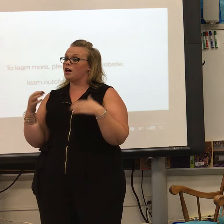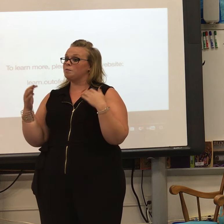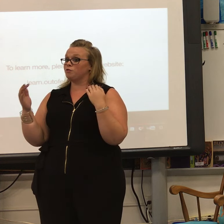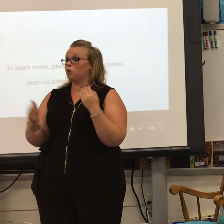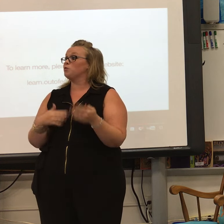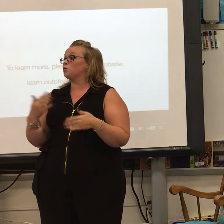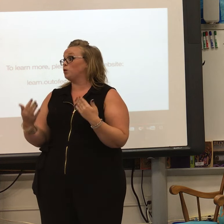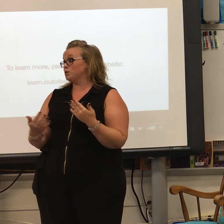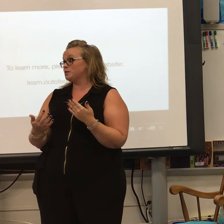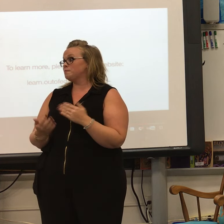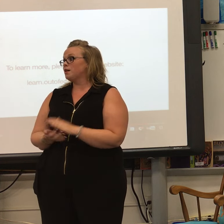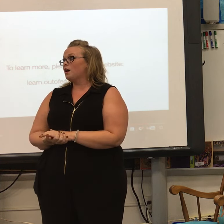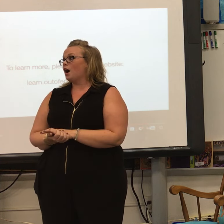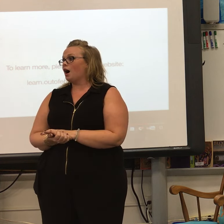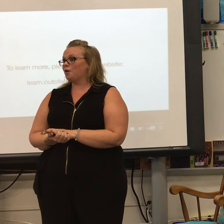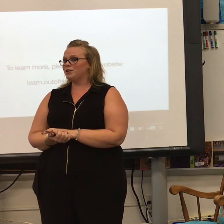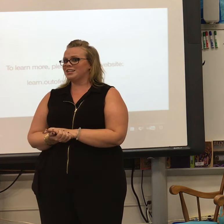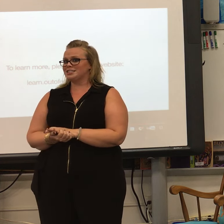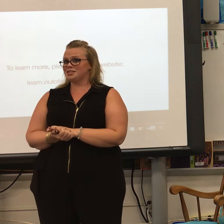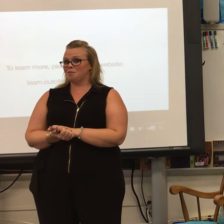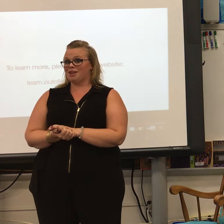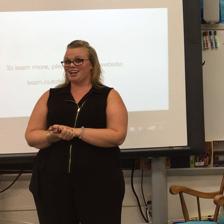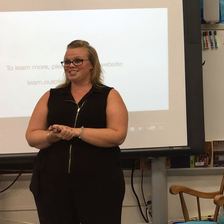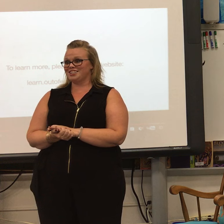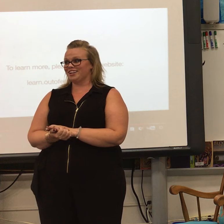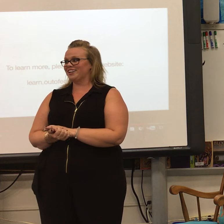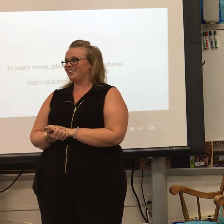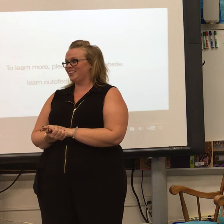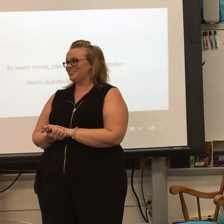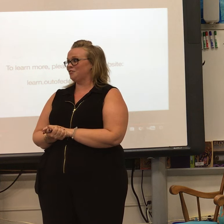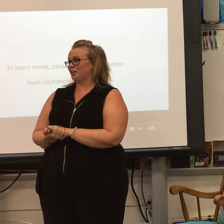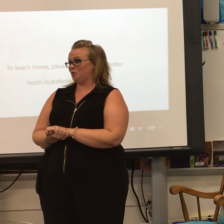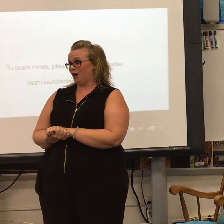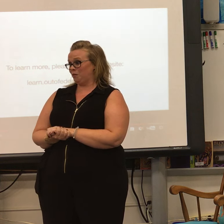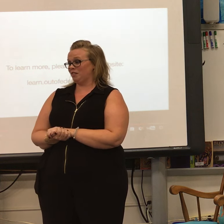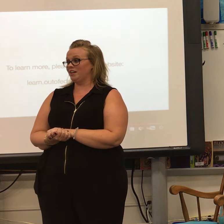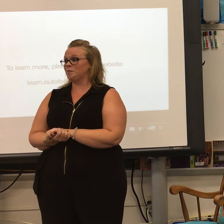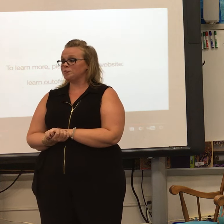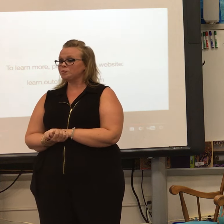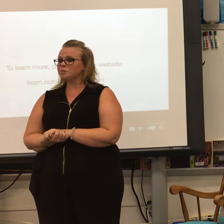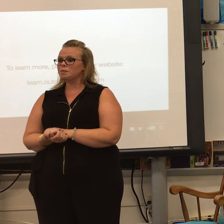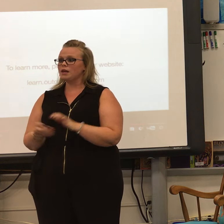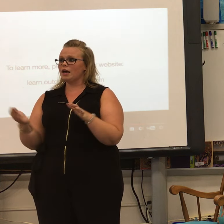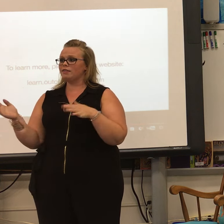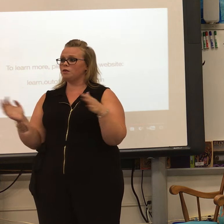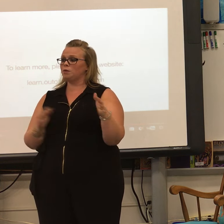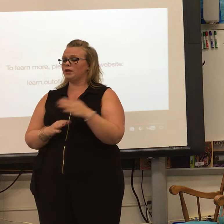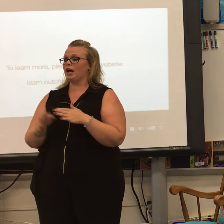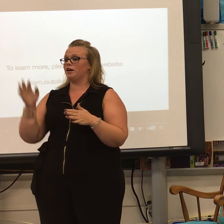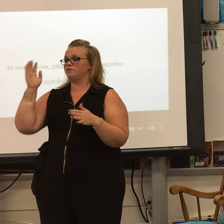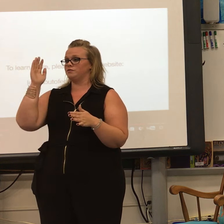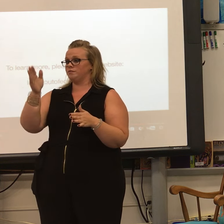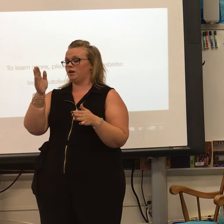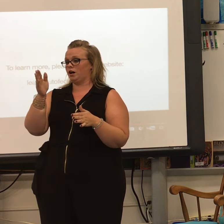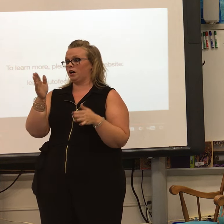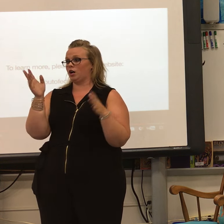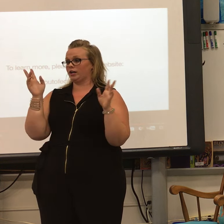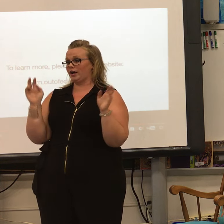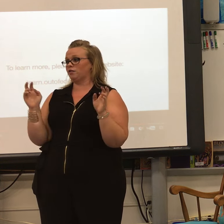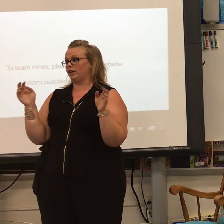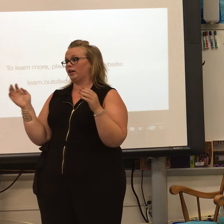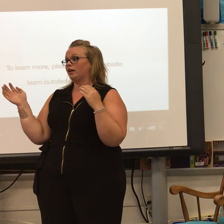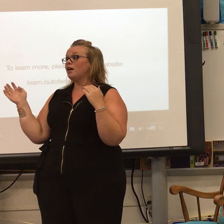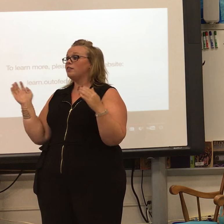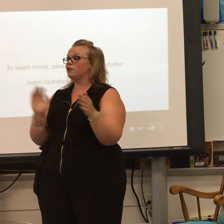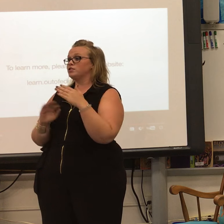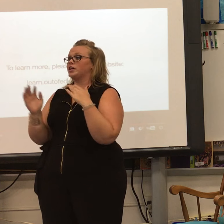then perform their roles. We did it some last year, and they did really well with it. And then when we have our